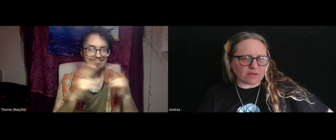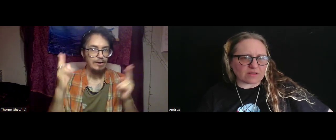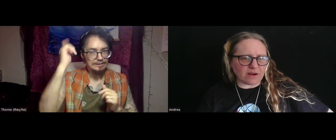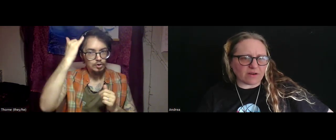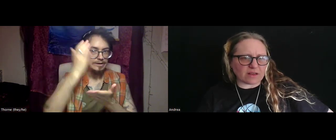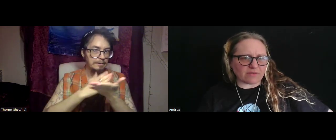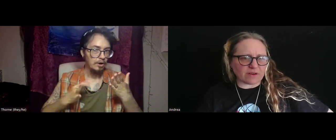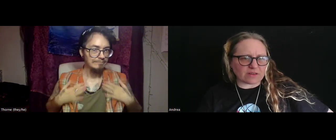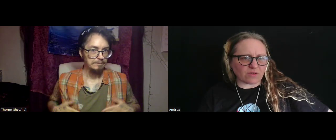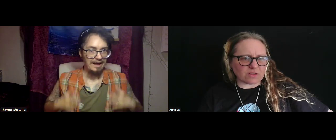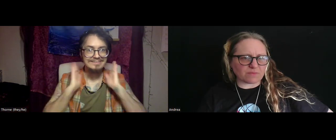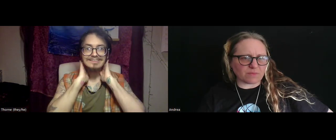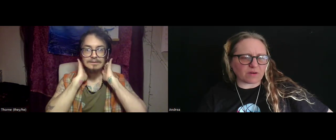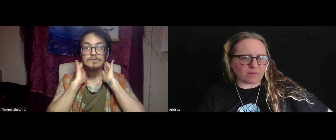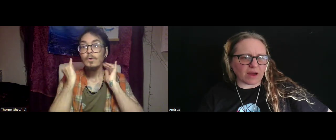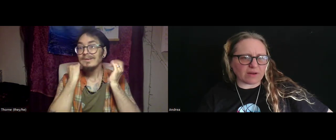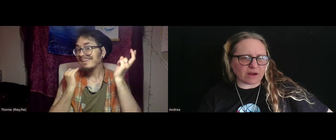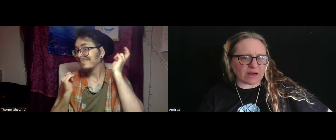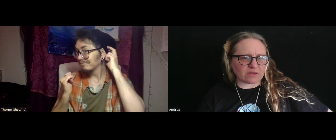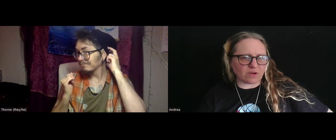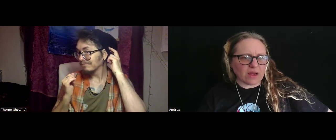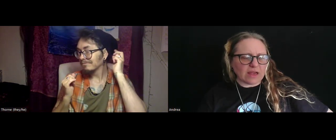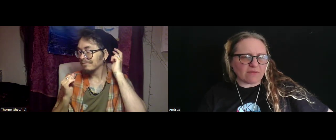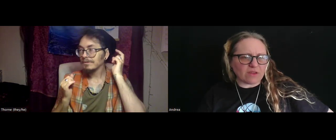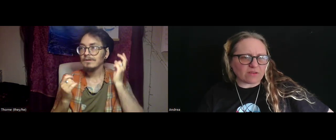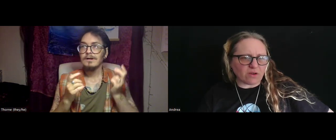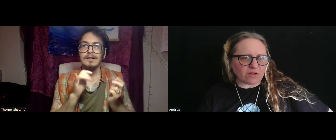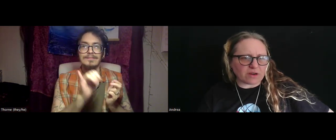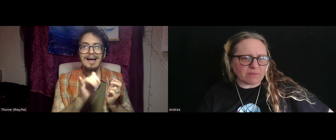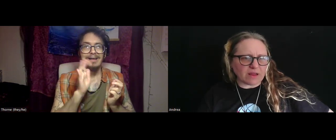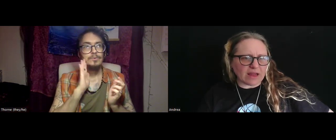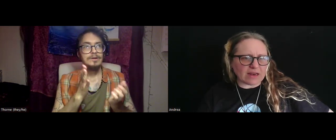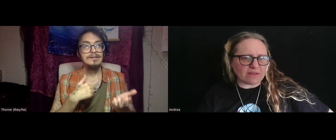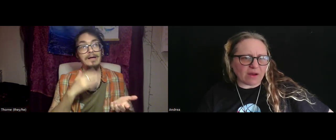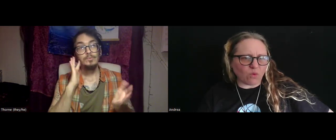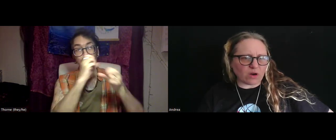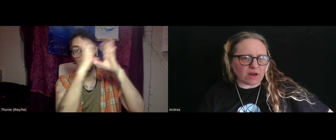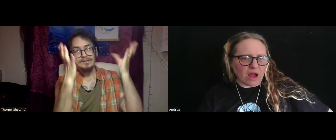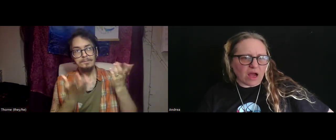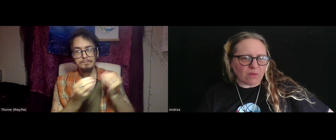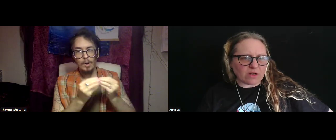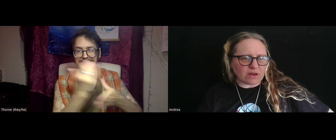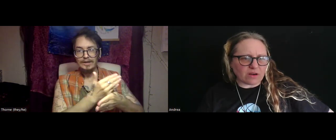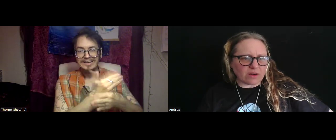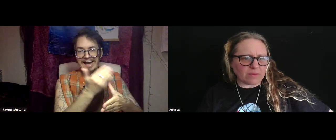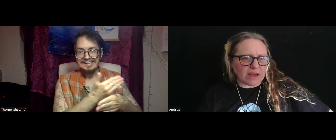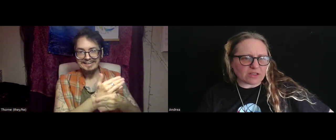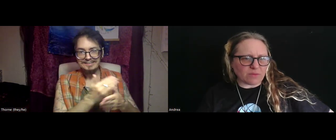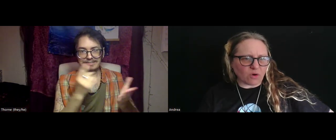this area is very Taurus part of the body right here. So if there's a cochlear implant, I would imagine more it's